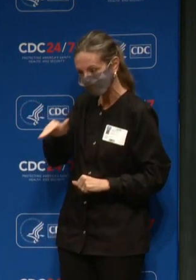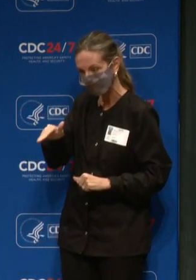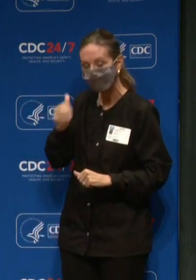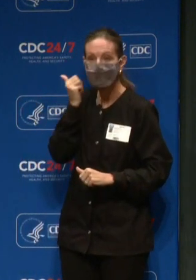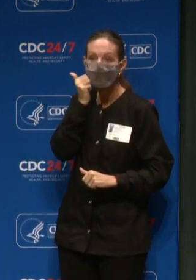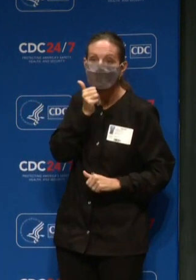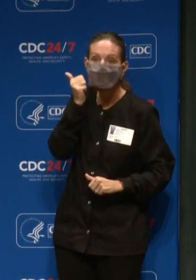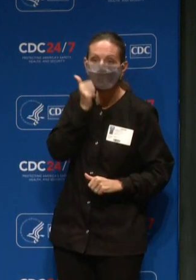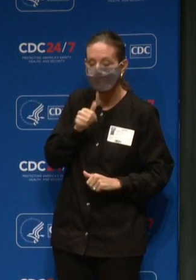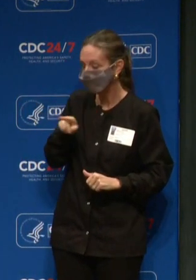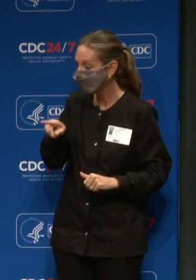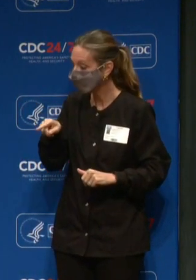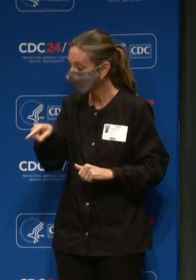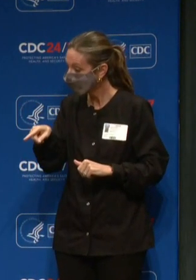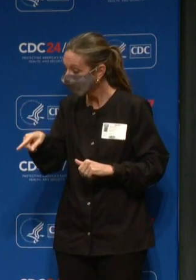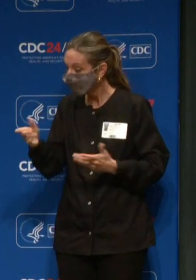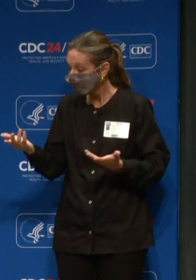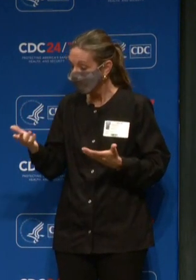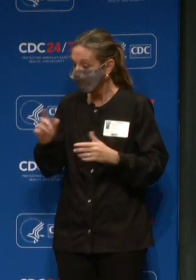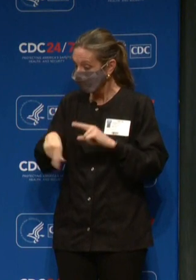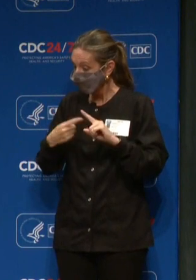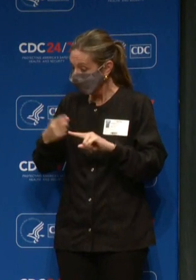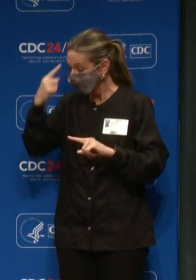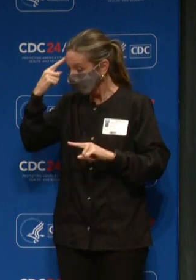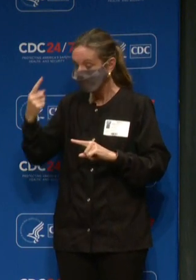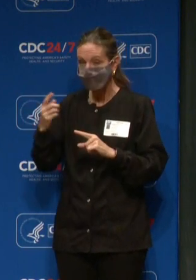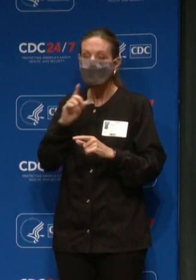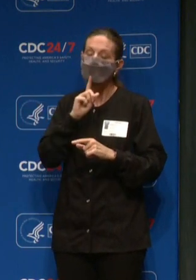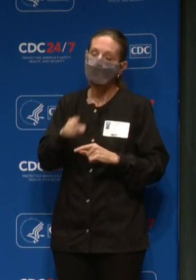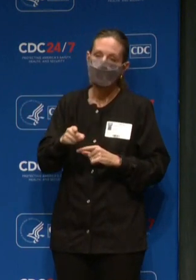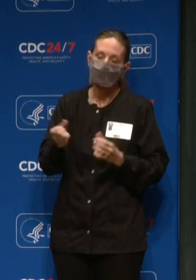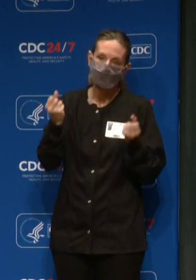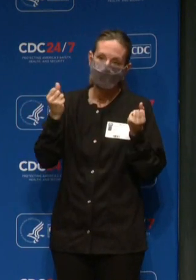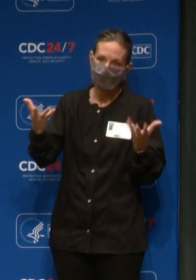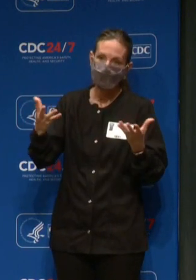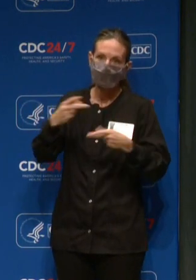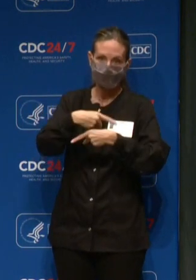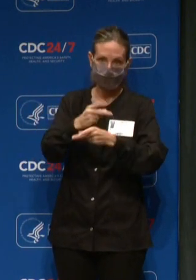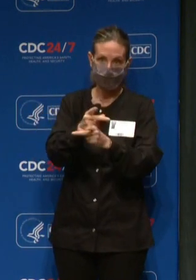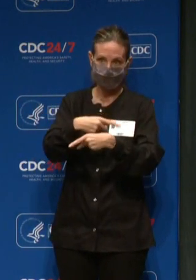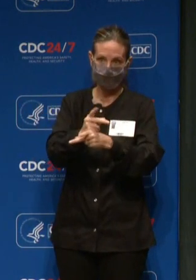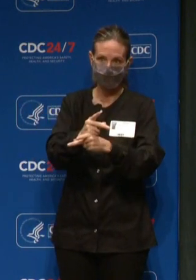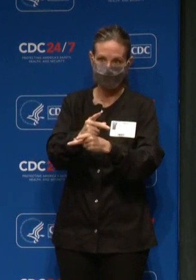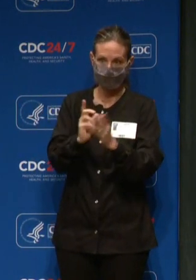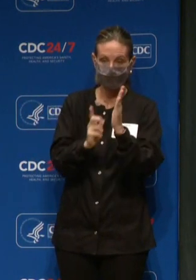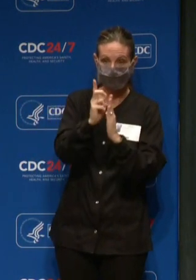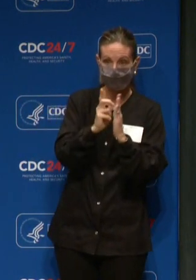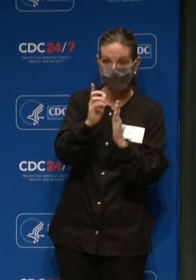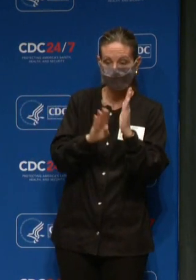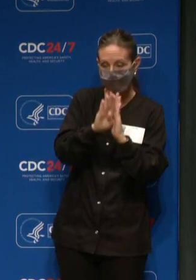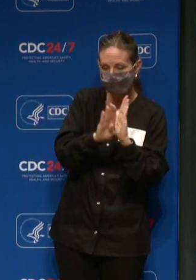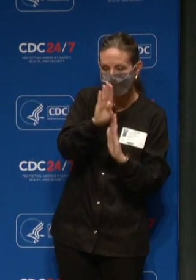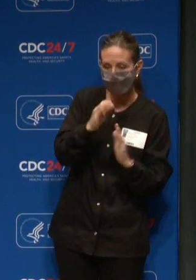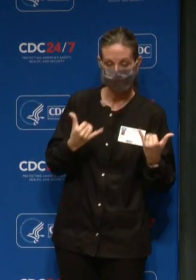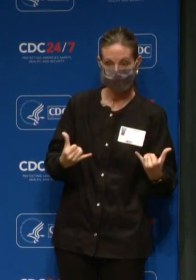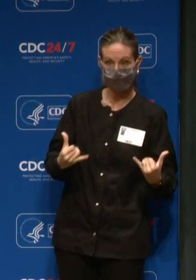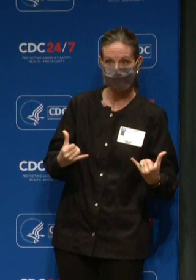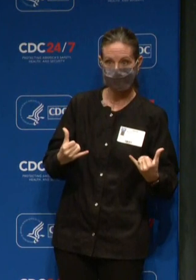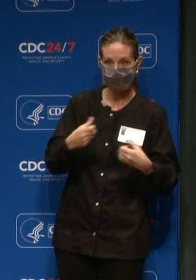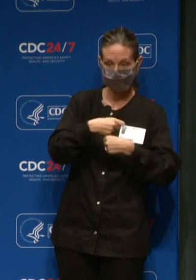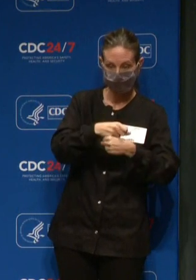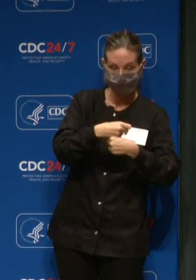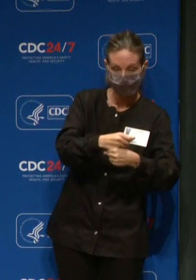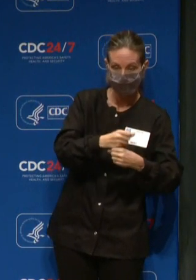you're aware, there's a number of different products that are currently in clinical trial. There's a process to make sure that